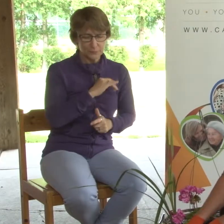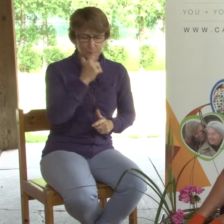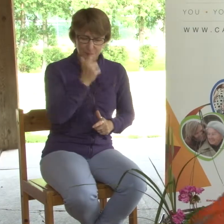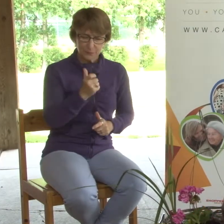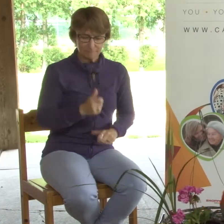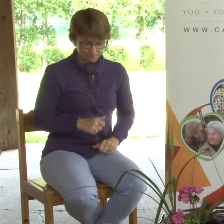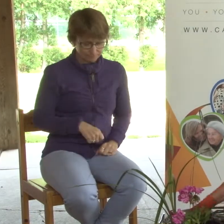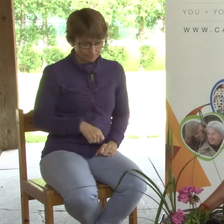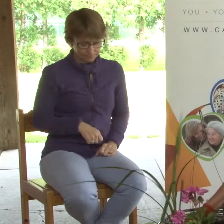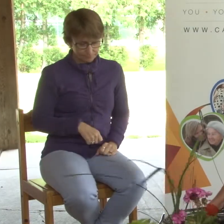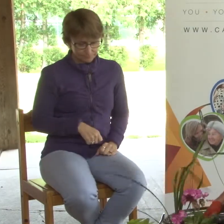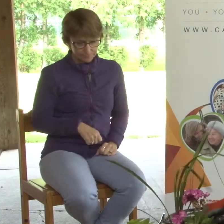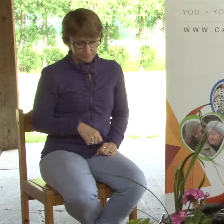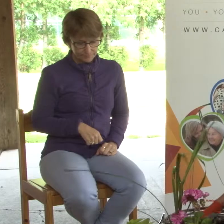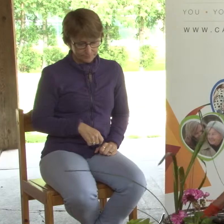is excellent.